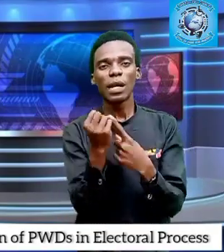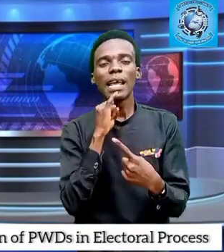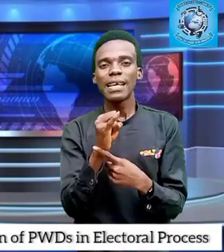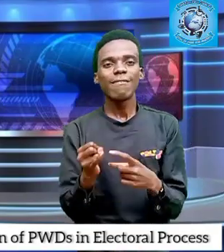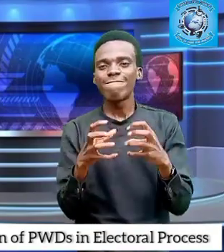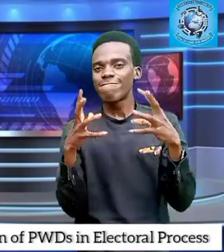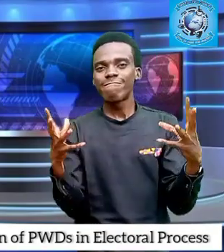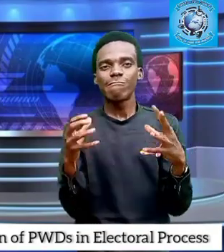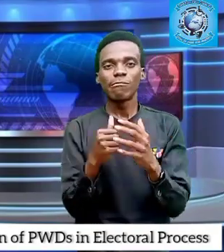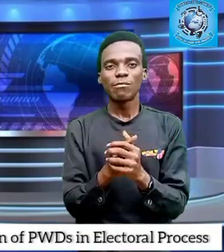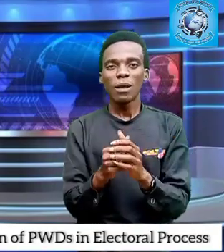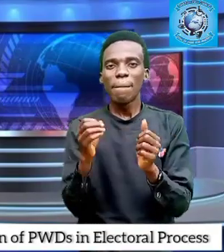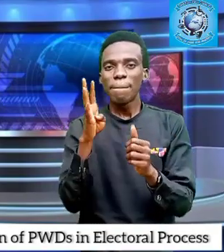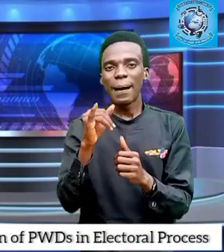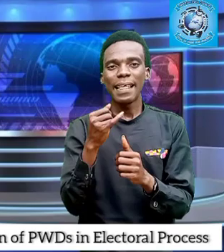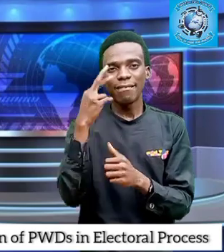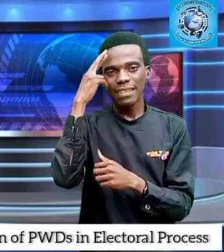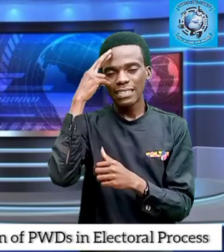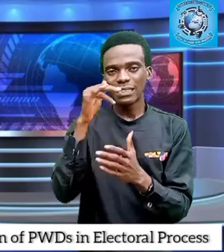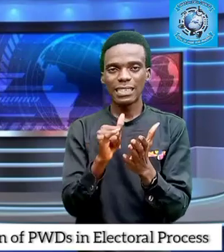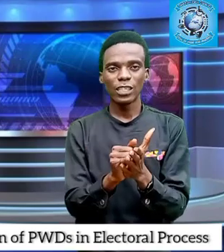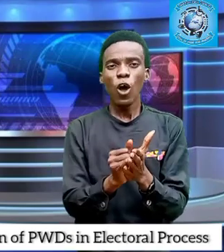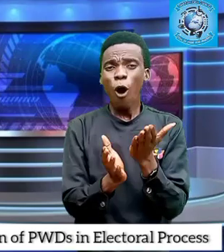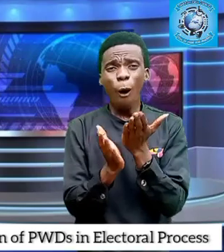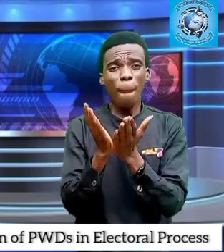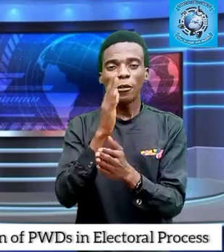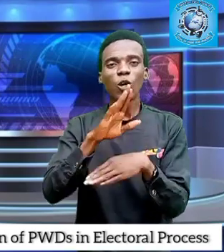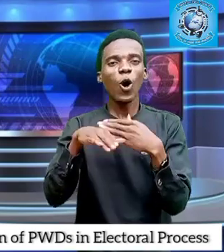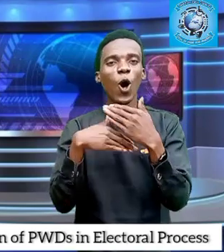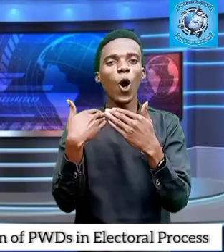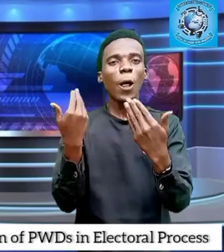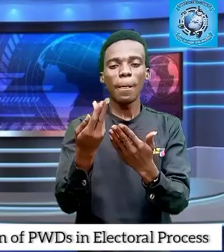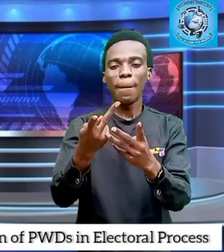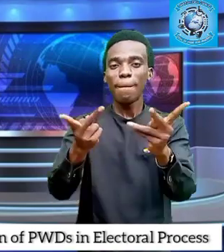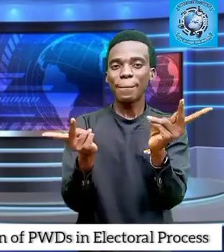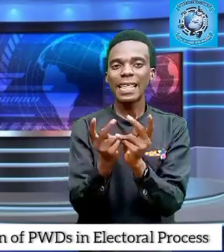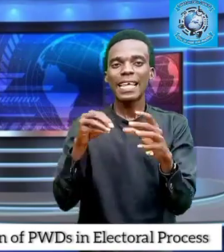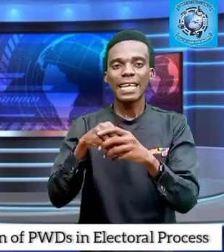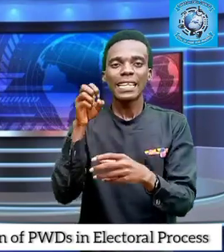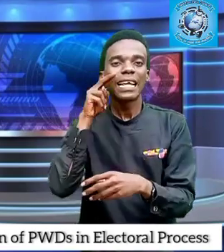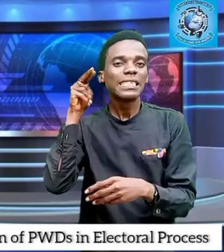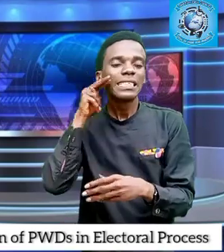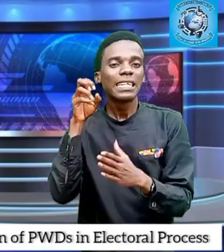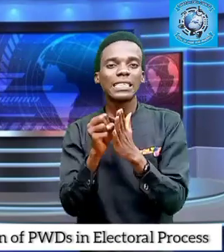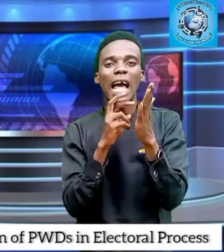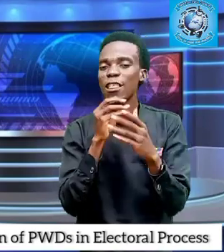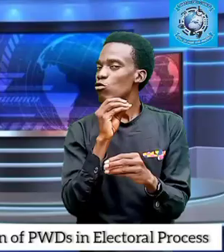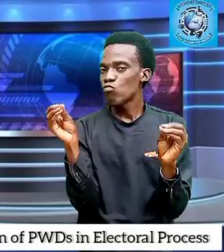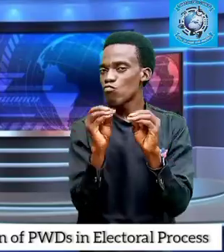is compounded by the fact that almost all sectors in Nigerian states are